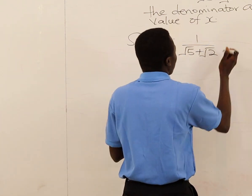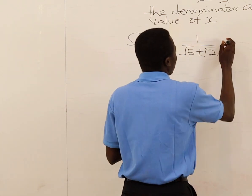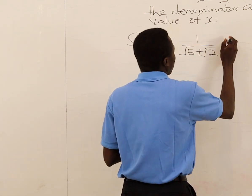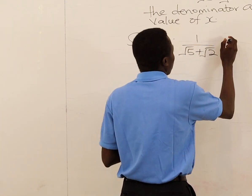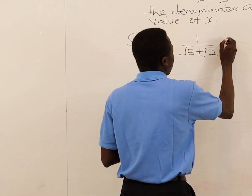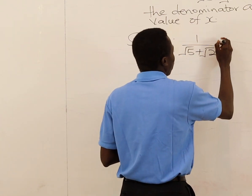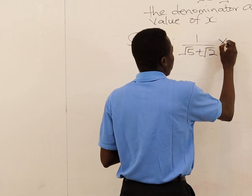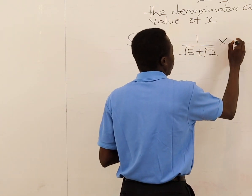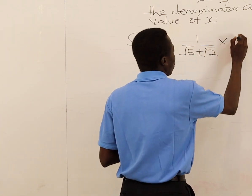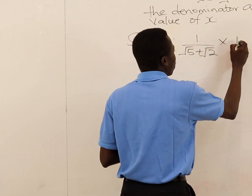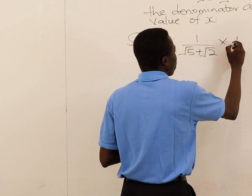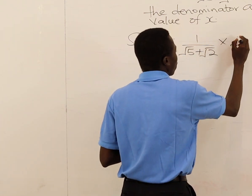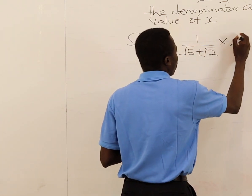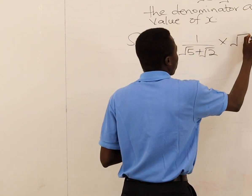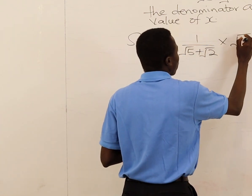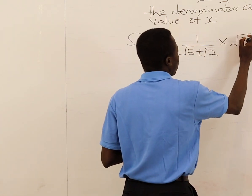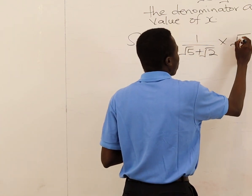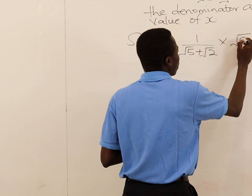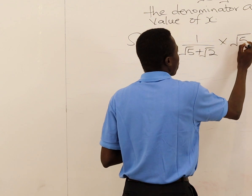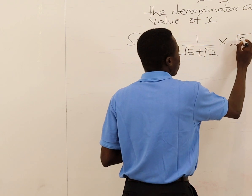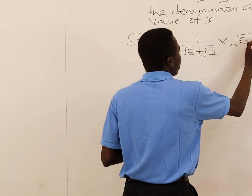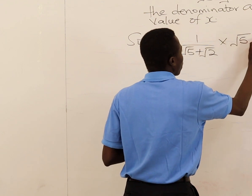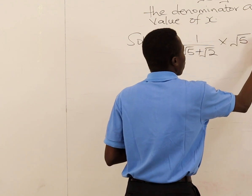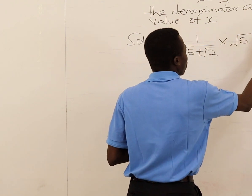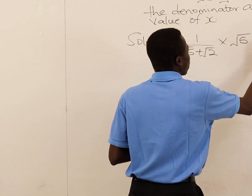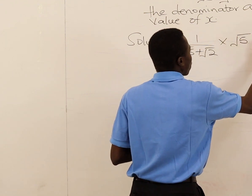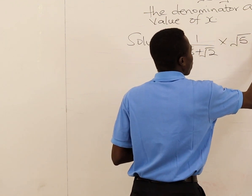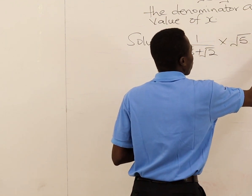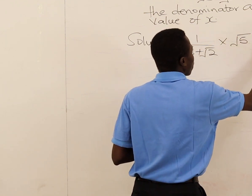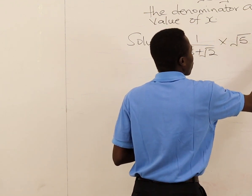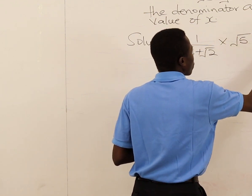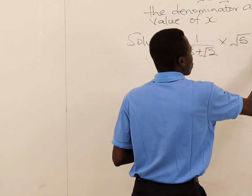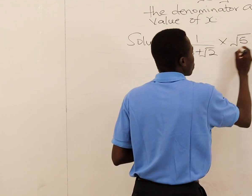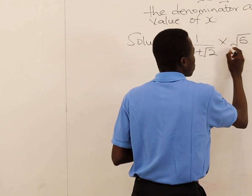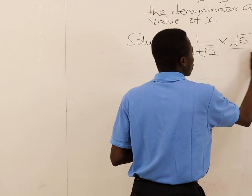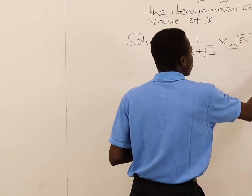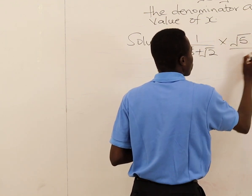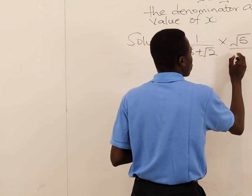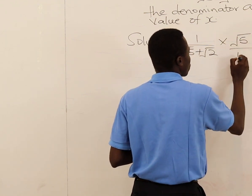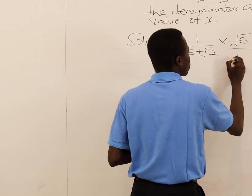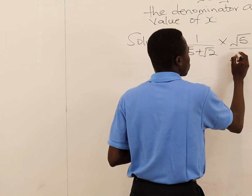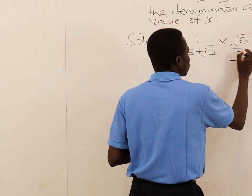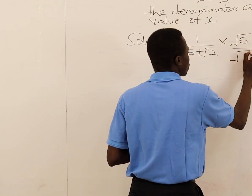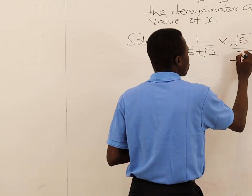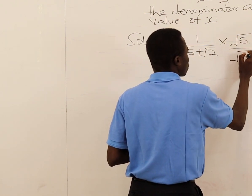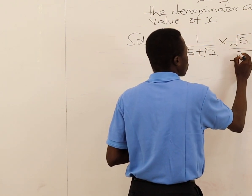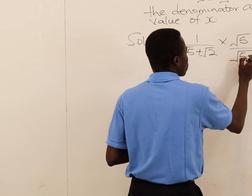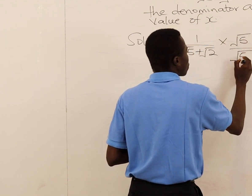we are going to end up having square root of 5 minus square root of 2 divided by square root